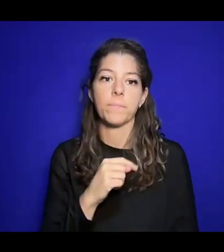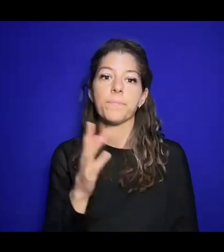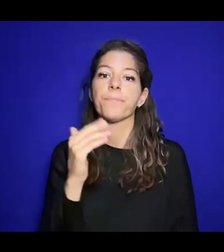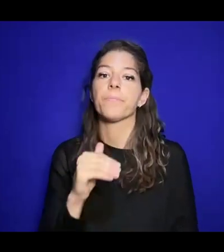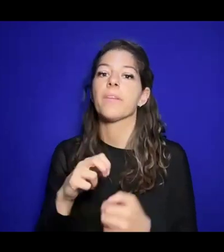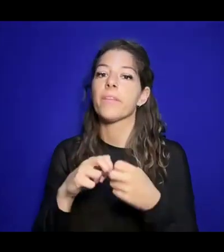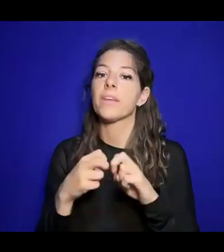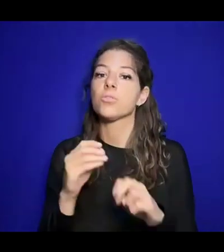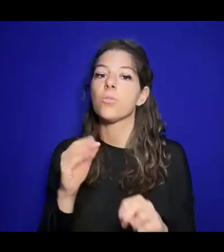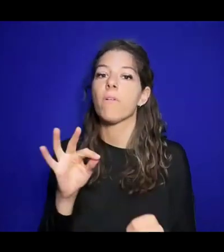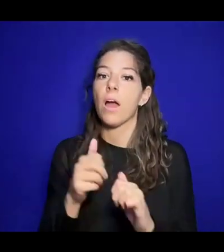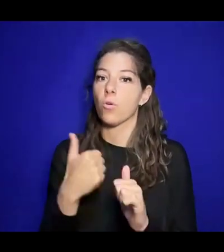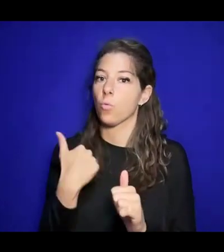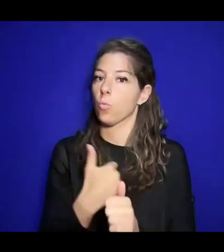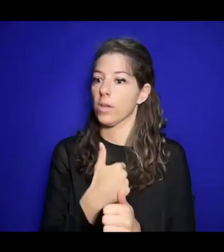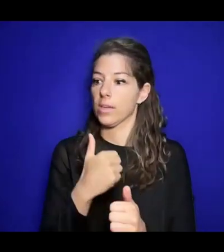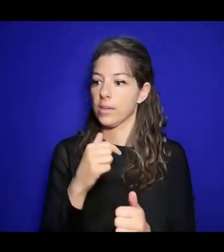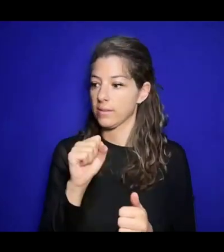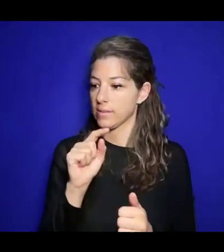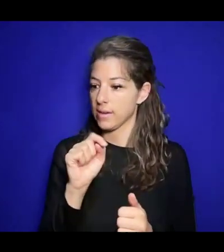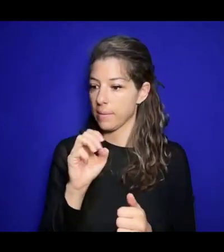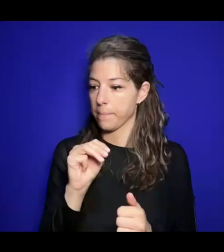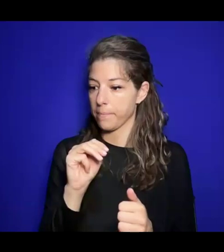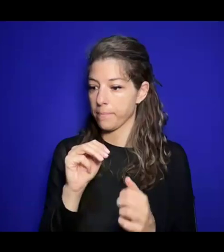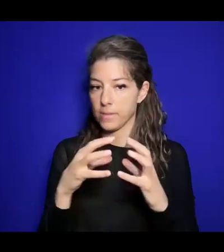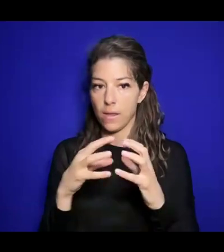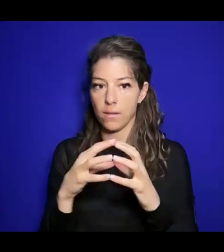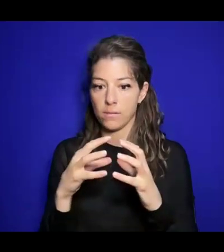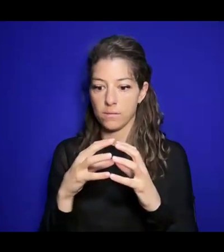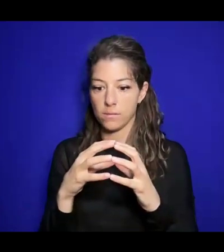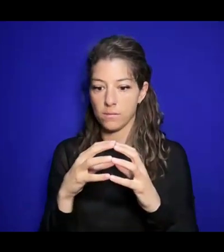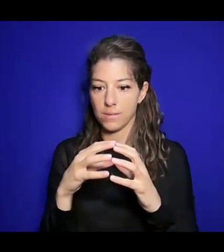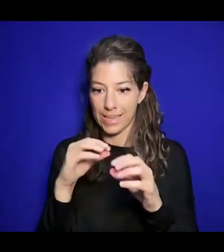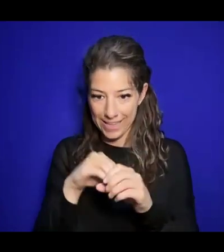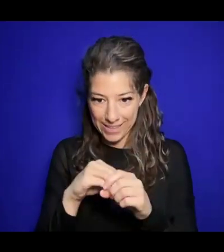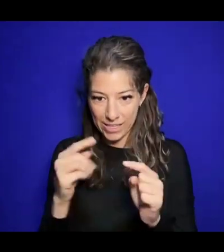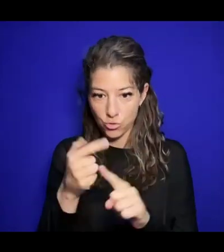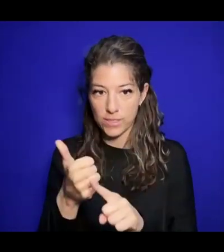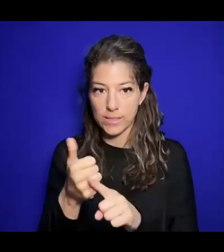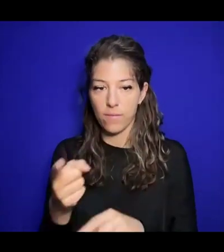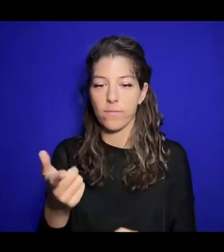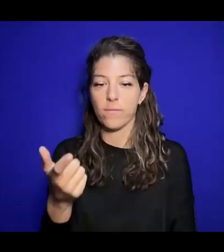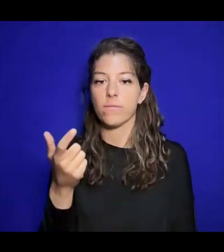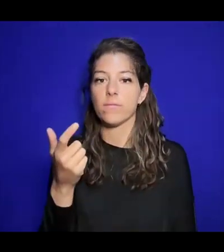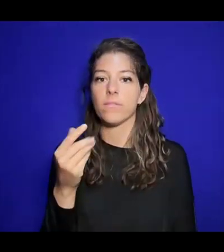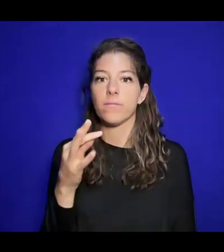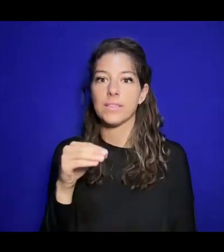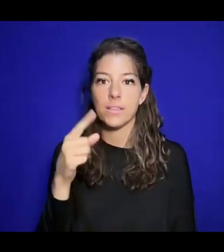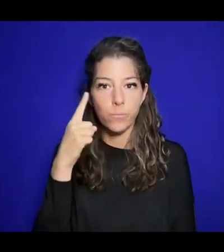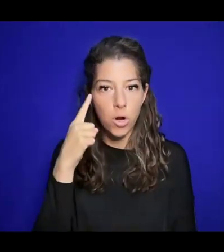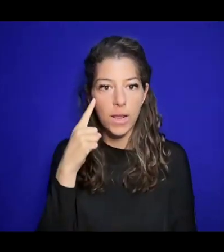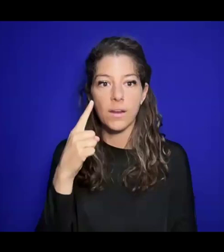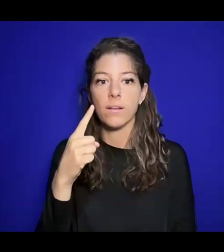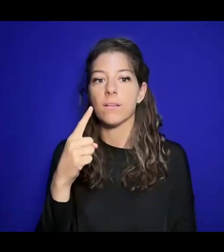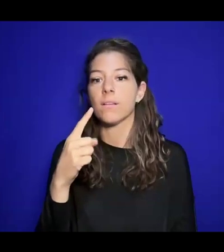the issue of how do we get the stem cells into the injury, if it's in the brain or the spinal